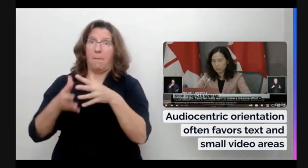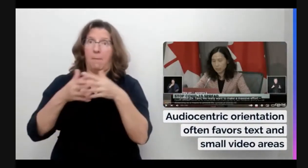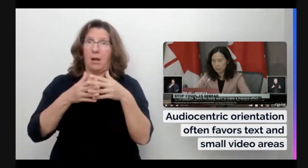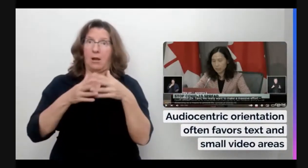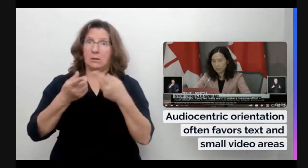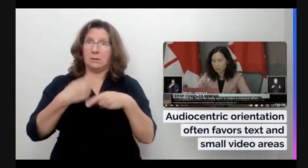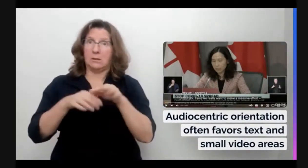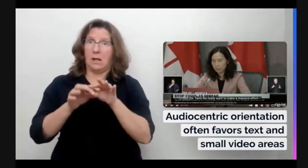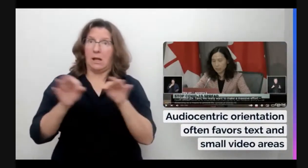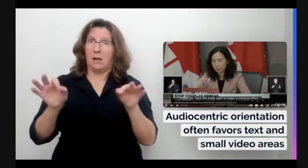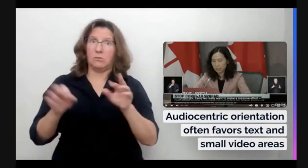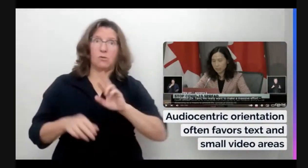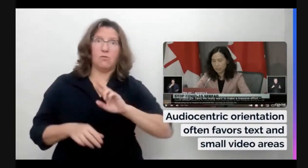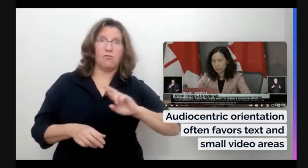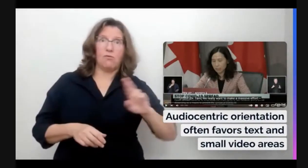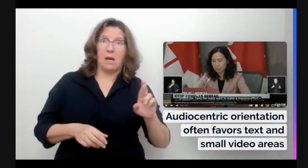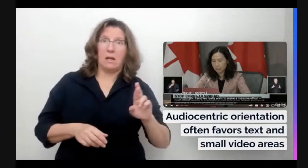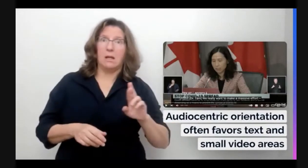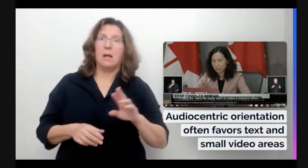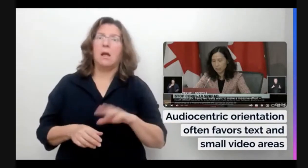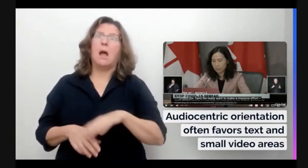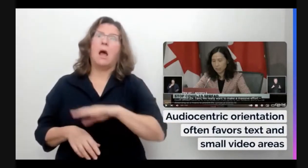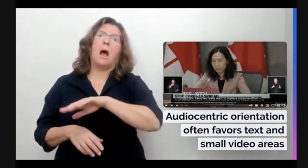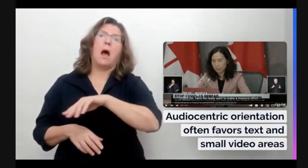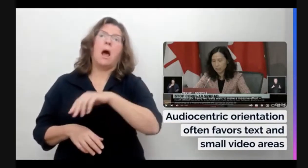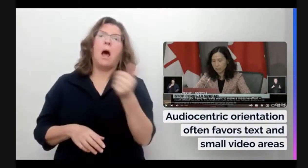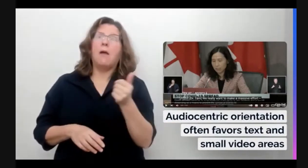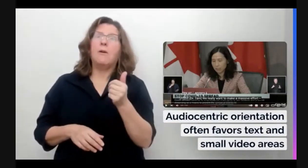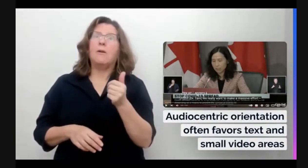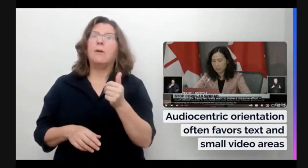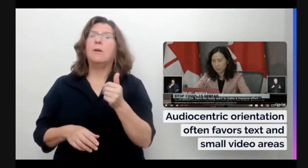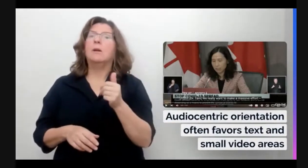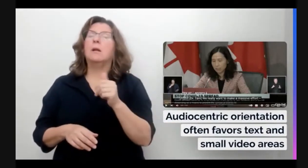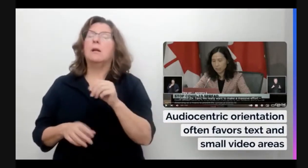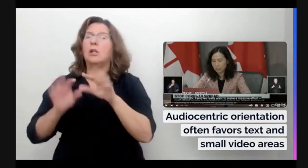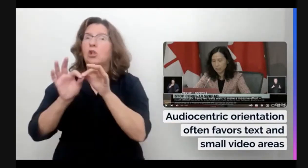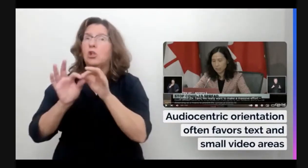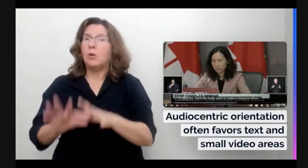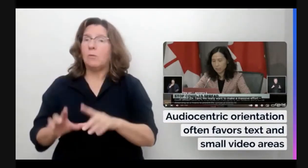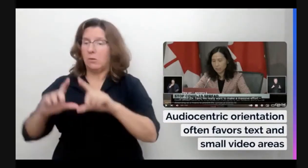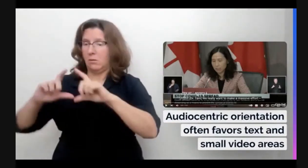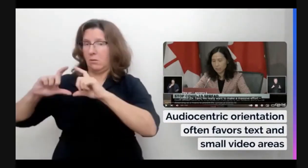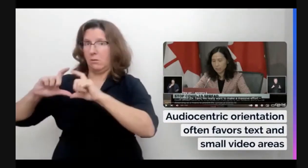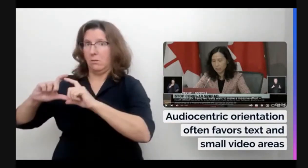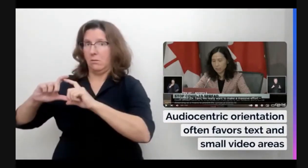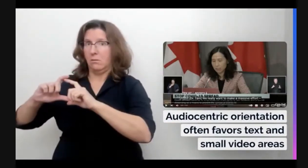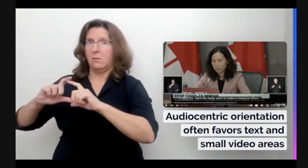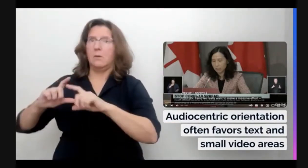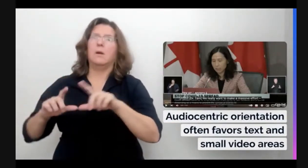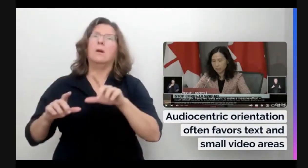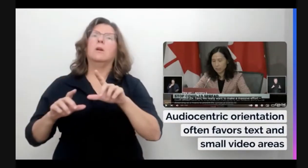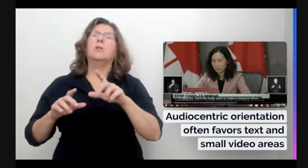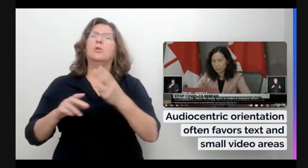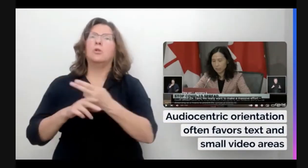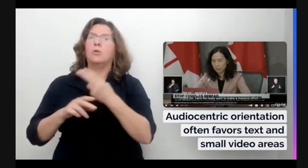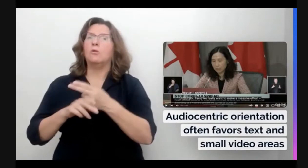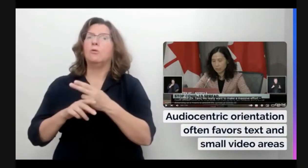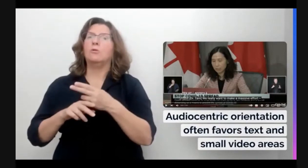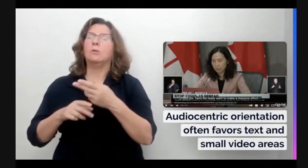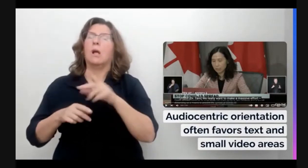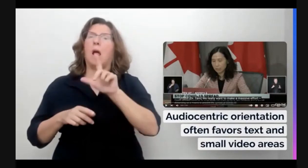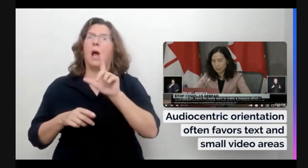a very small frame. There are 2 interpreters. One is interpreting into American Sign